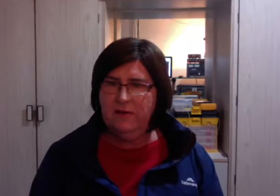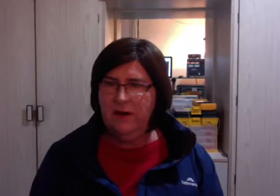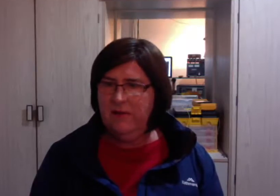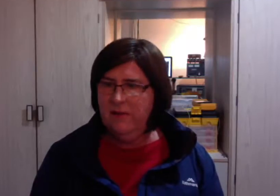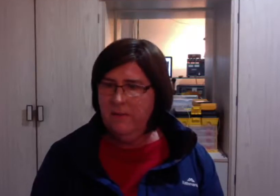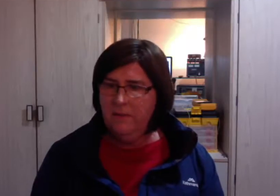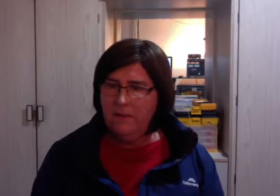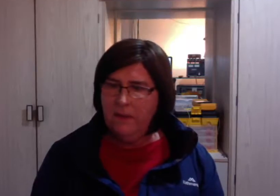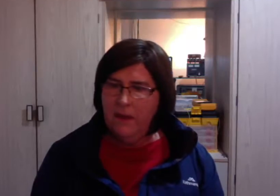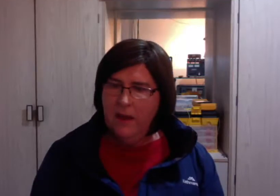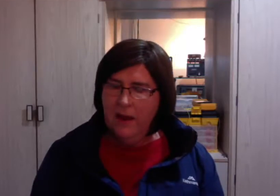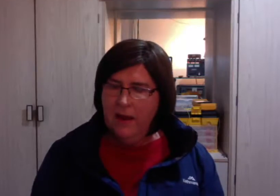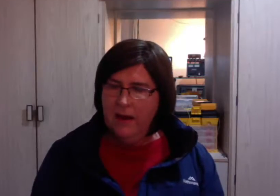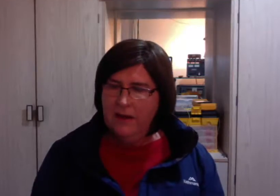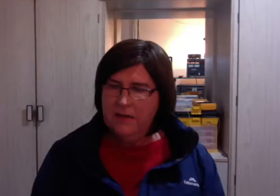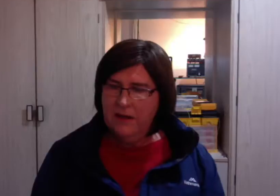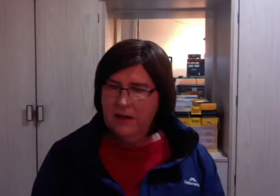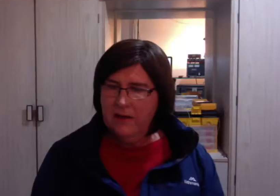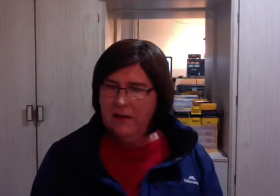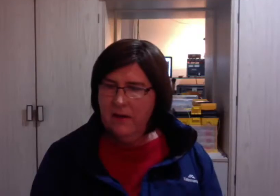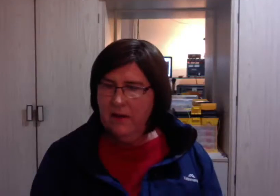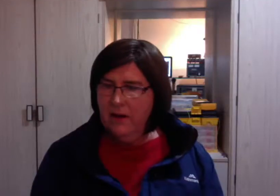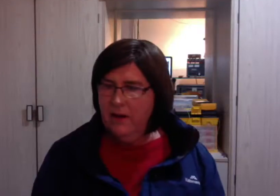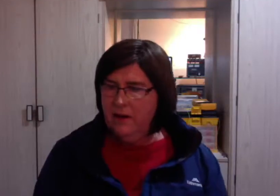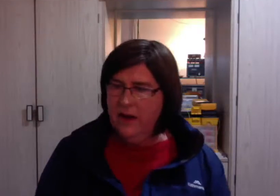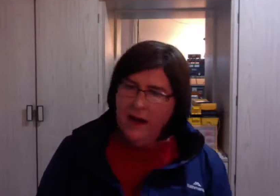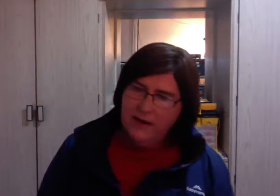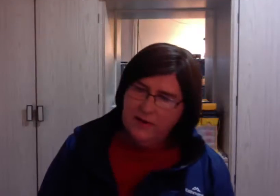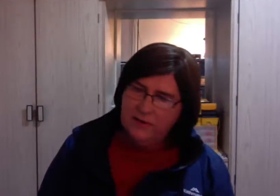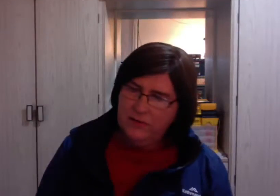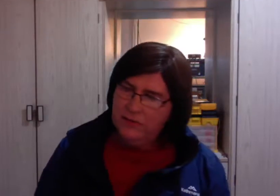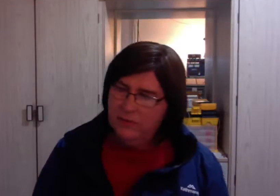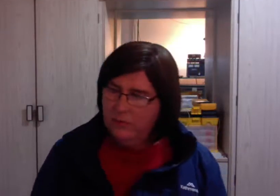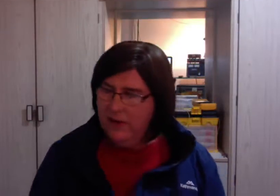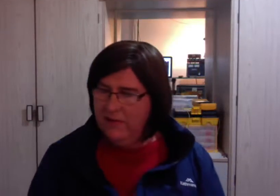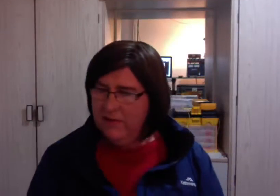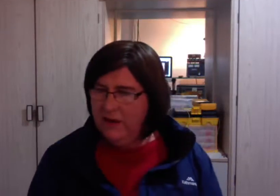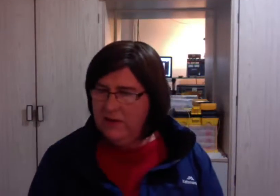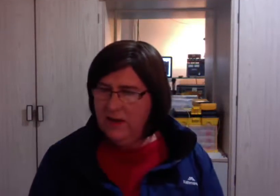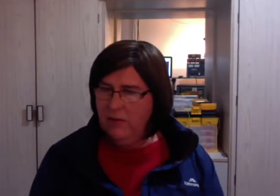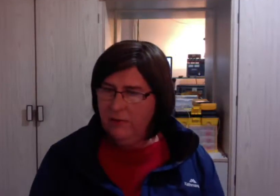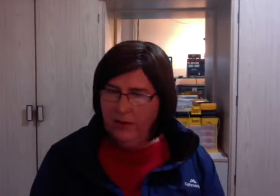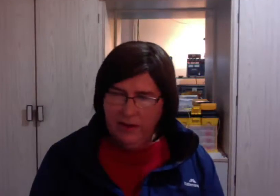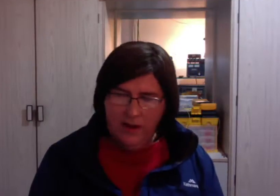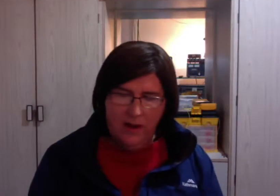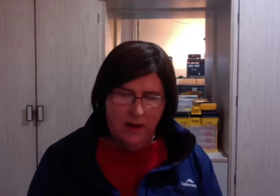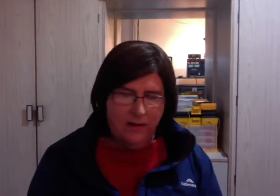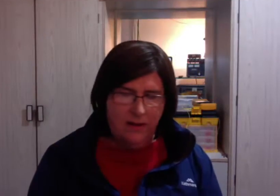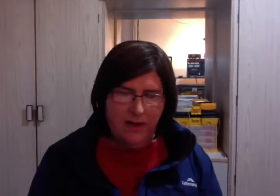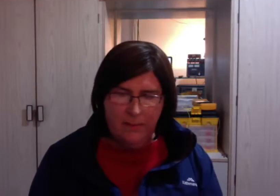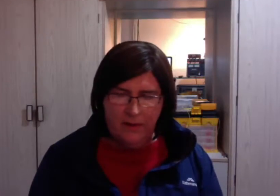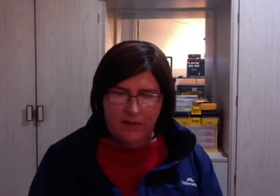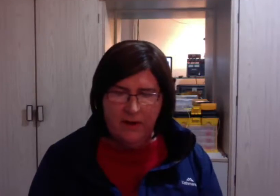Race. And then head into places like Chambers Pillar, the Lambert Centre.